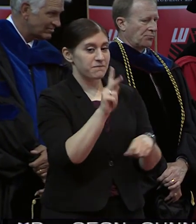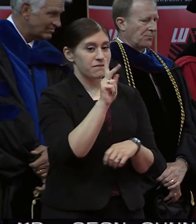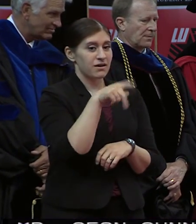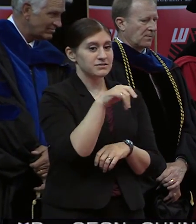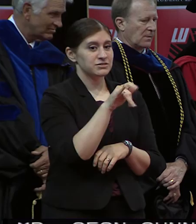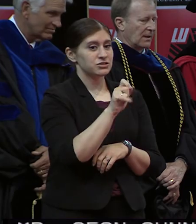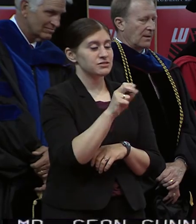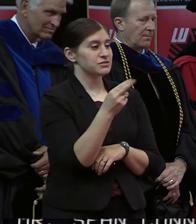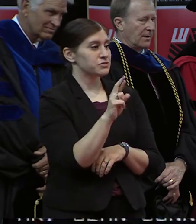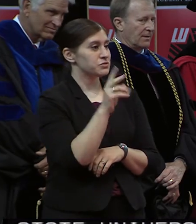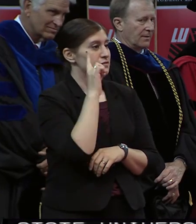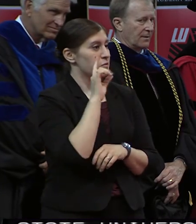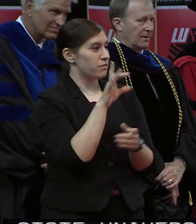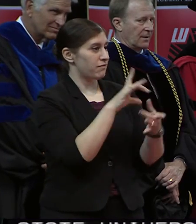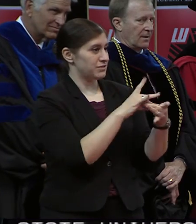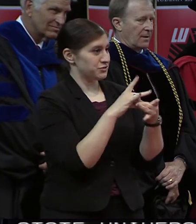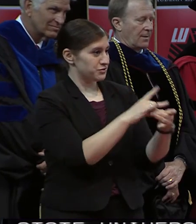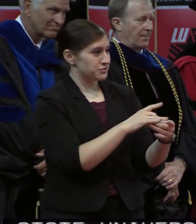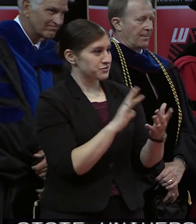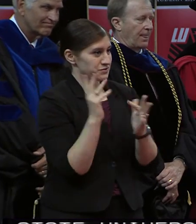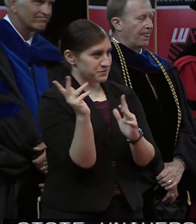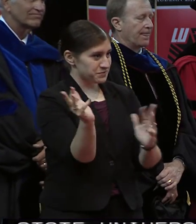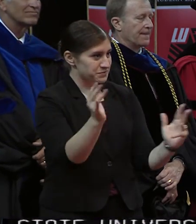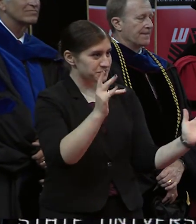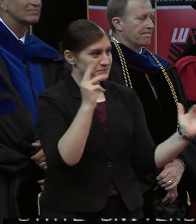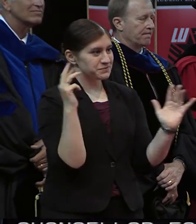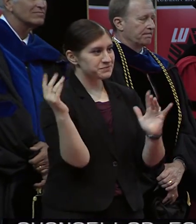for Governmental Relations.